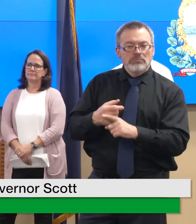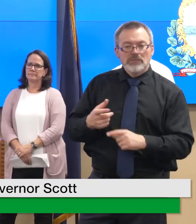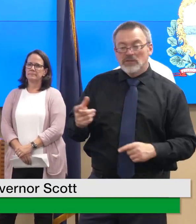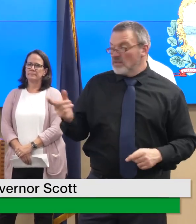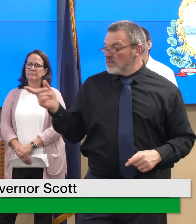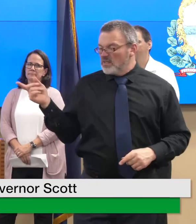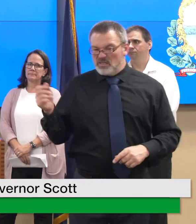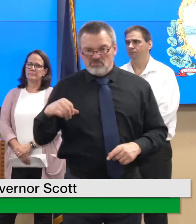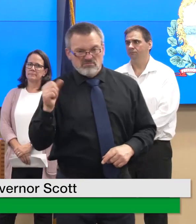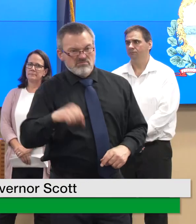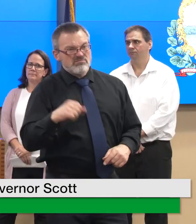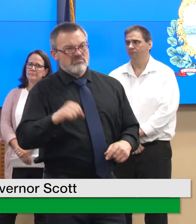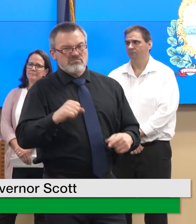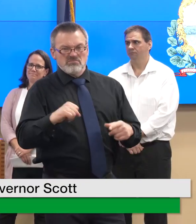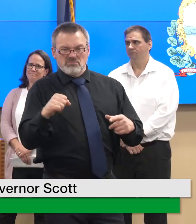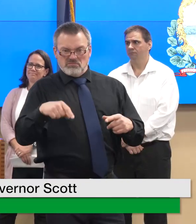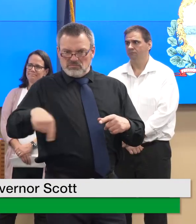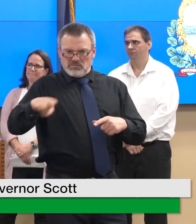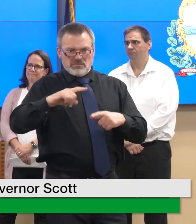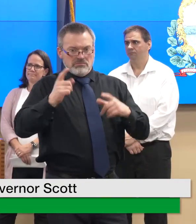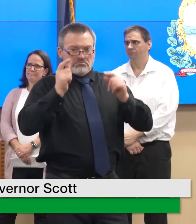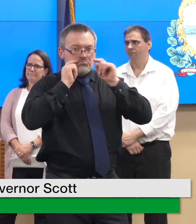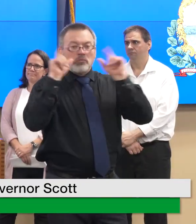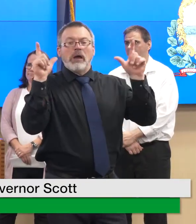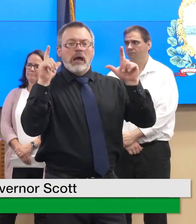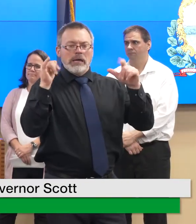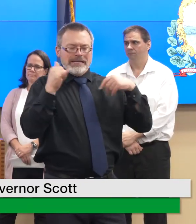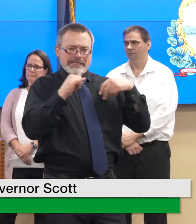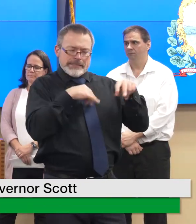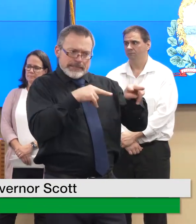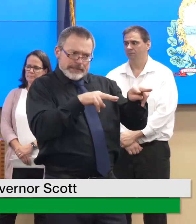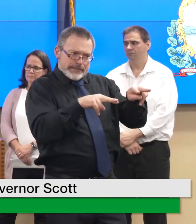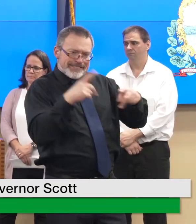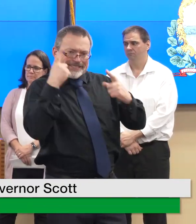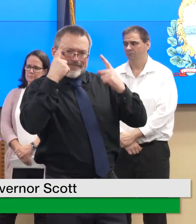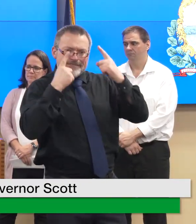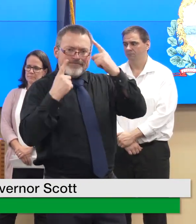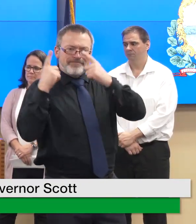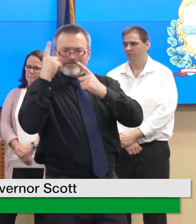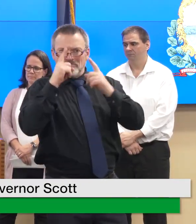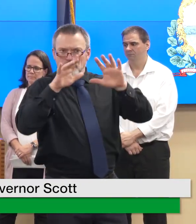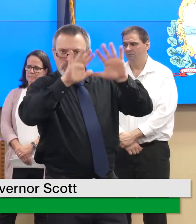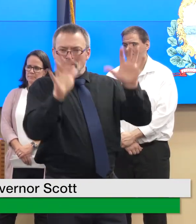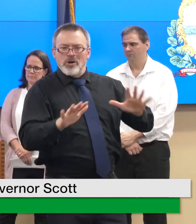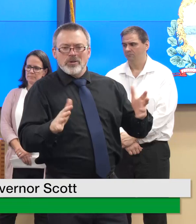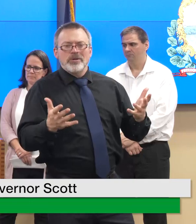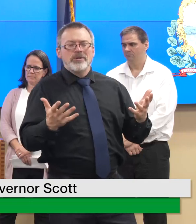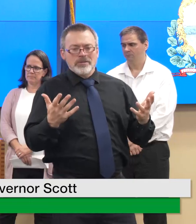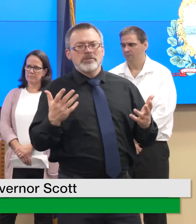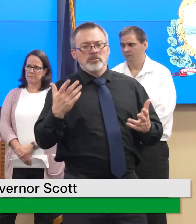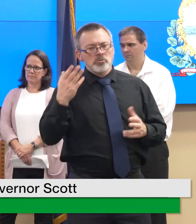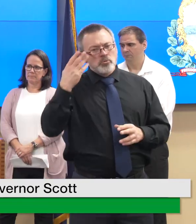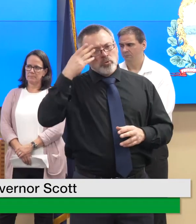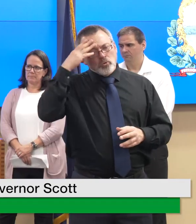monitor the weather, I think everyone does these days, and we knew that there were going to be